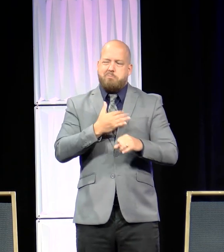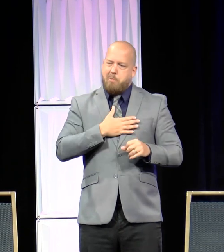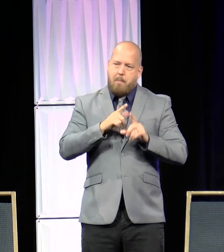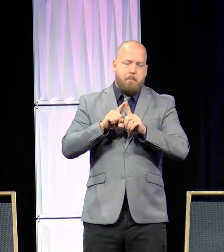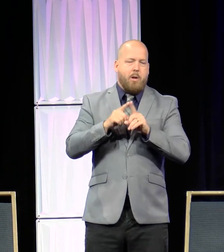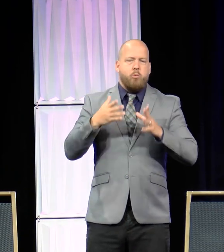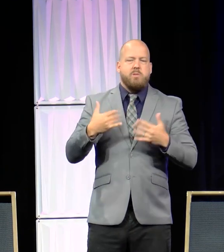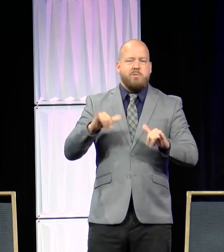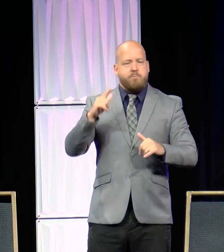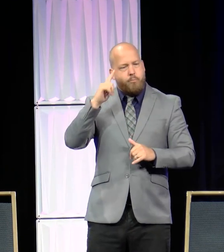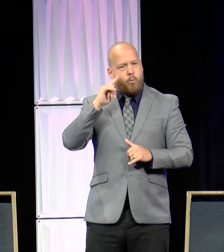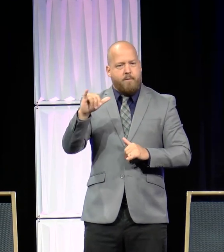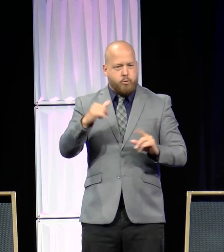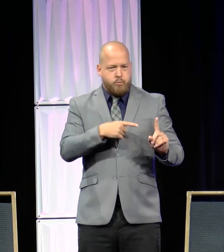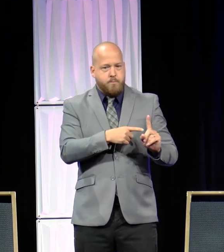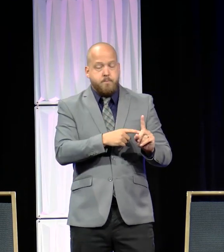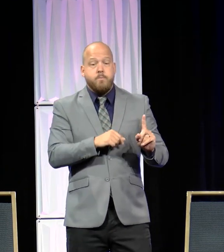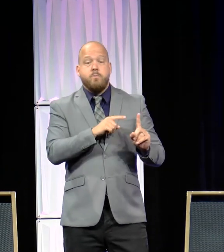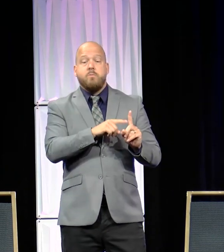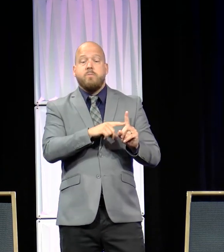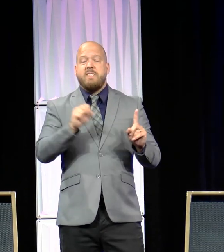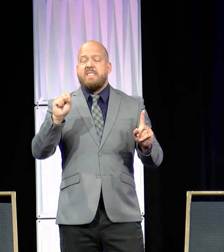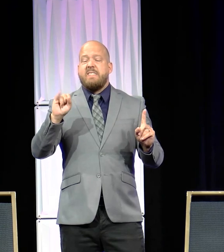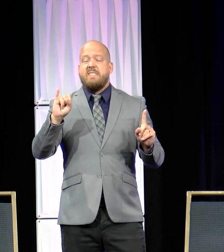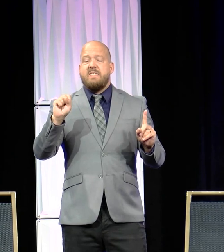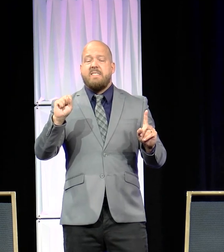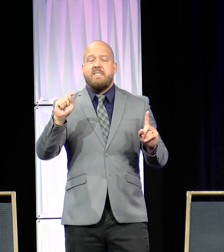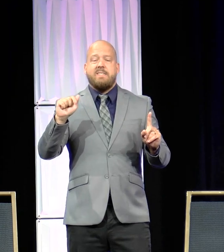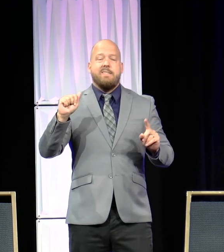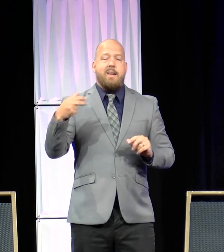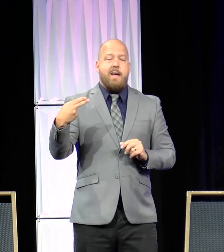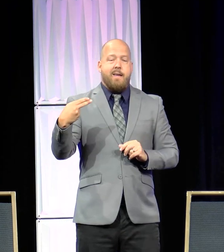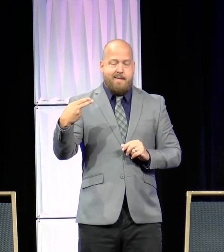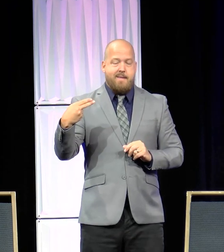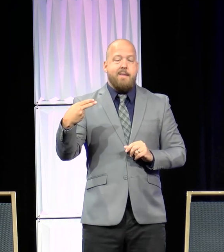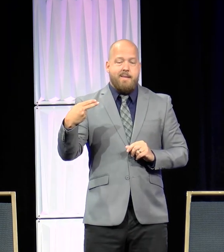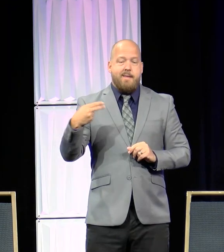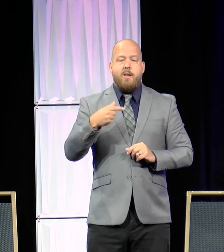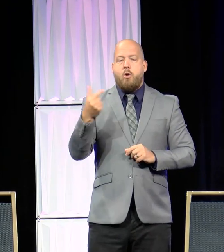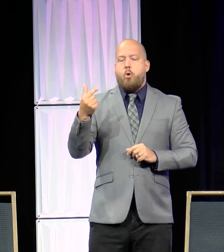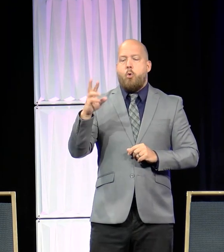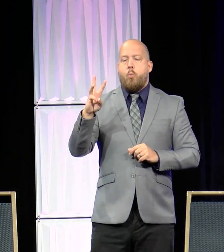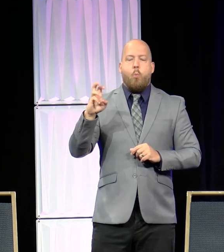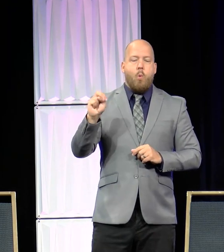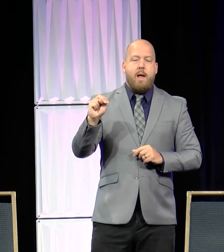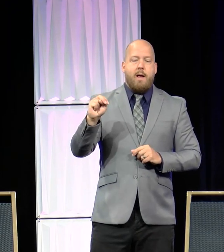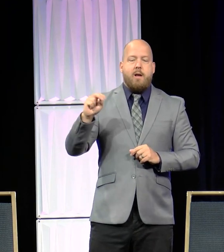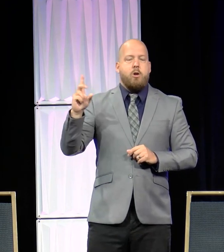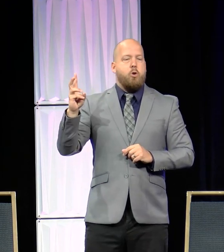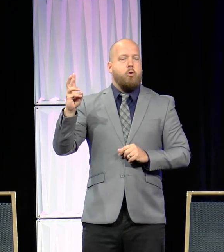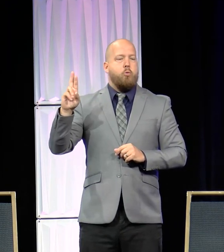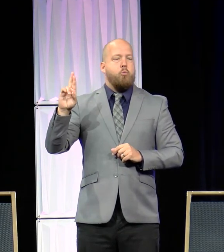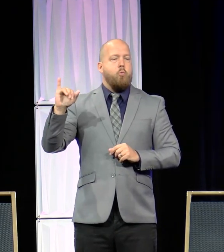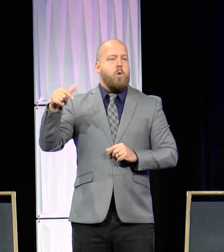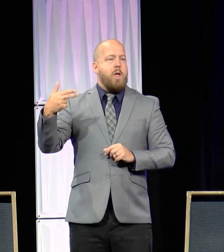is a sister girlfriend of mine's, Gwen Wright. All right, yeah. That's